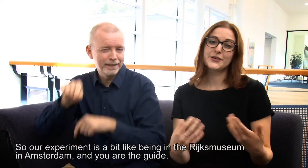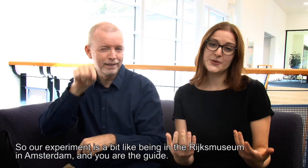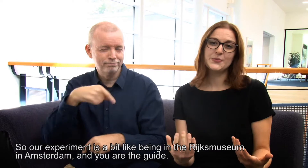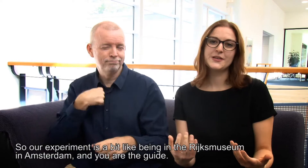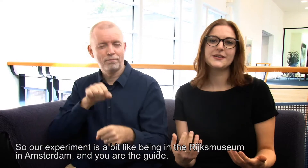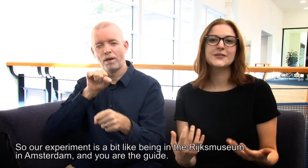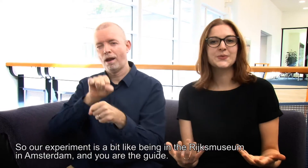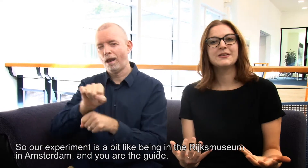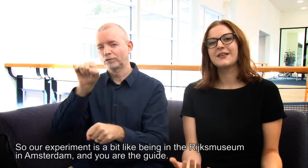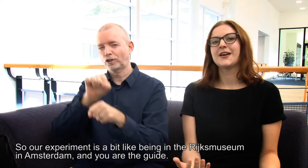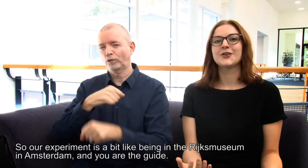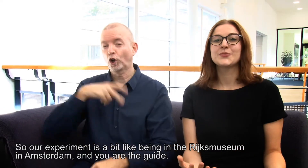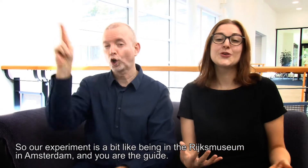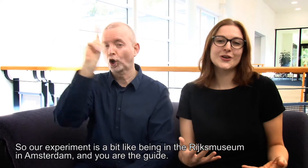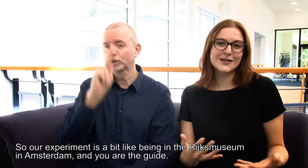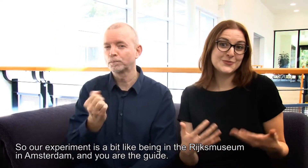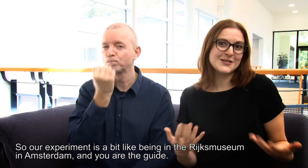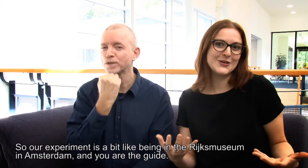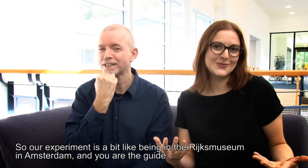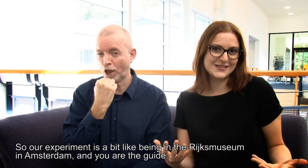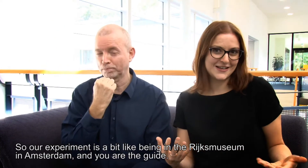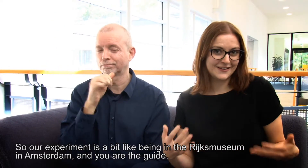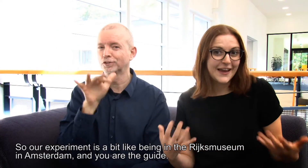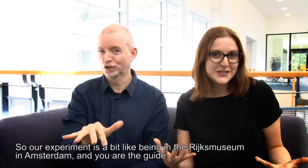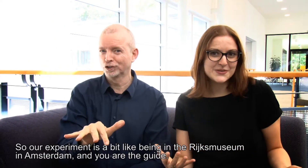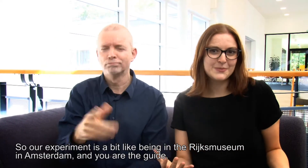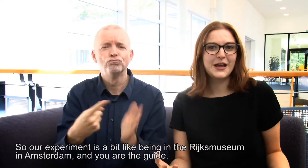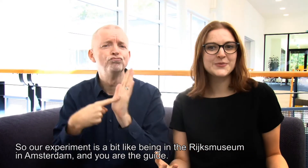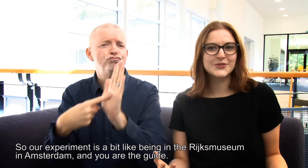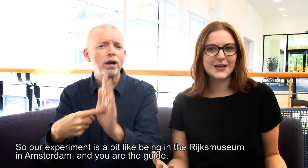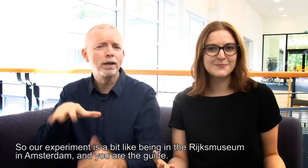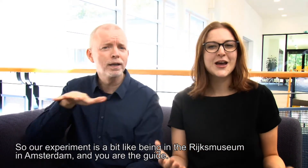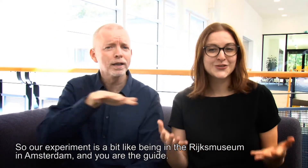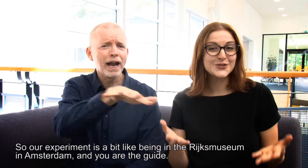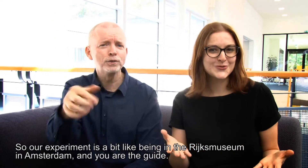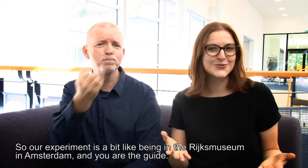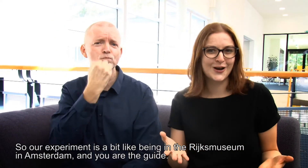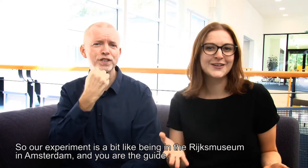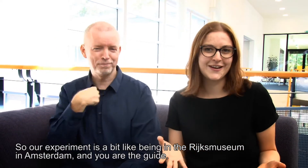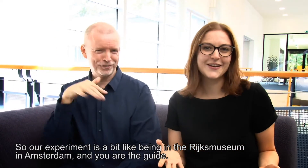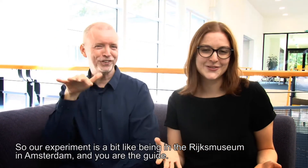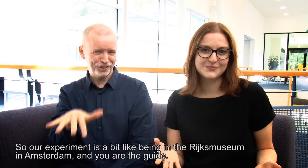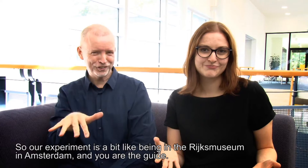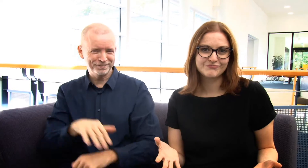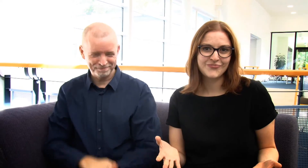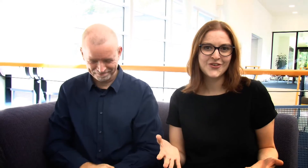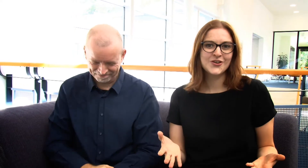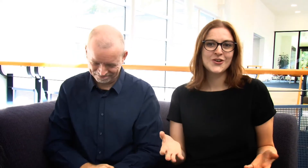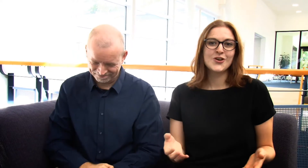So our experiment is a bit like you're in a museum, let's say the Rijksmuseum in Amsterdam, and you are the guide.